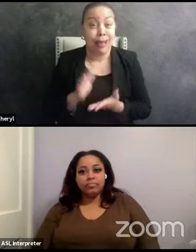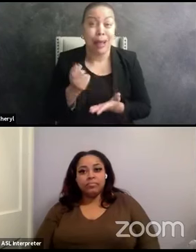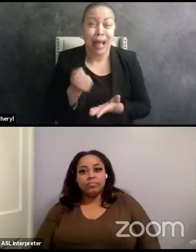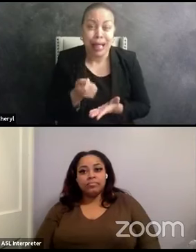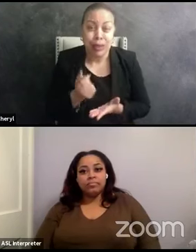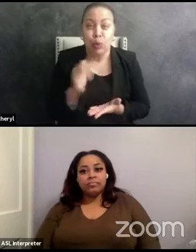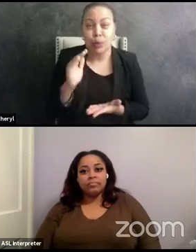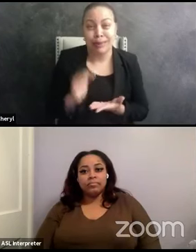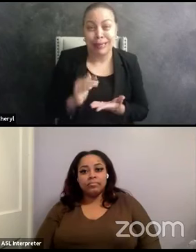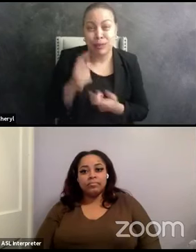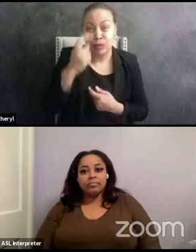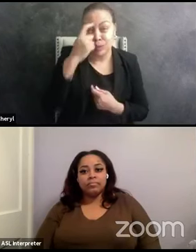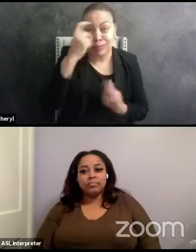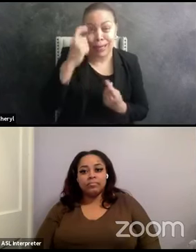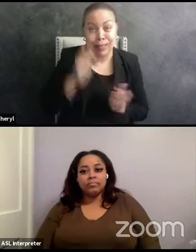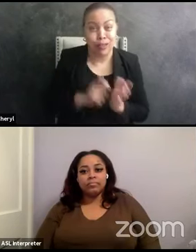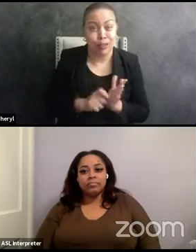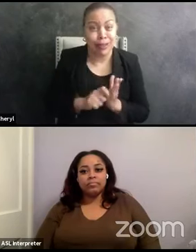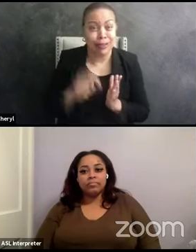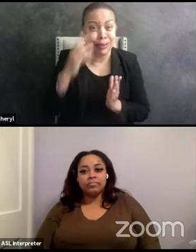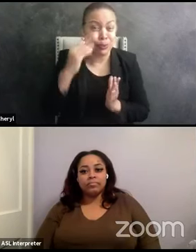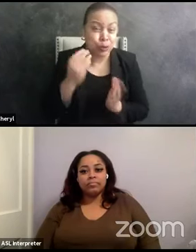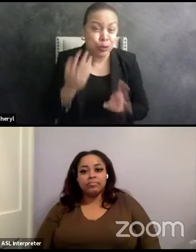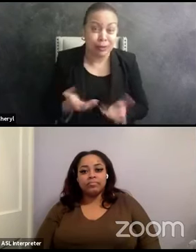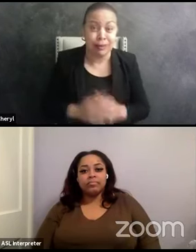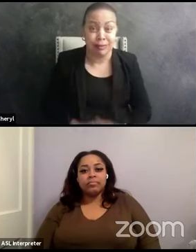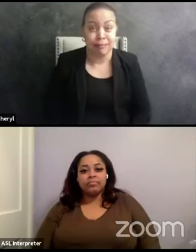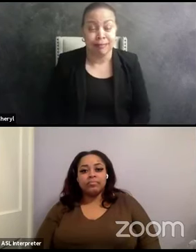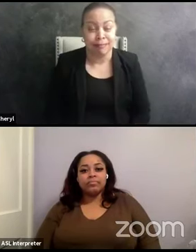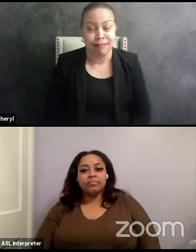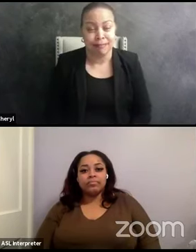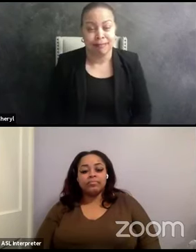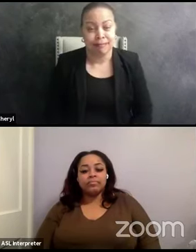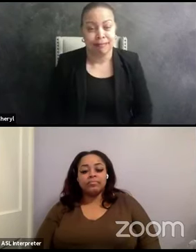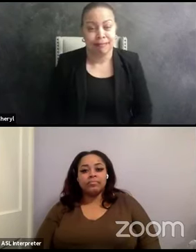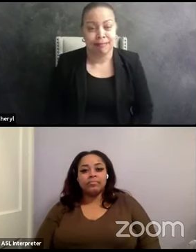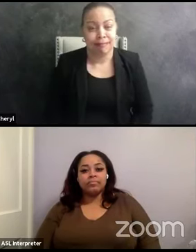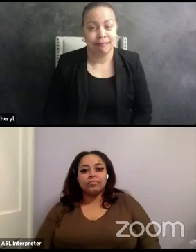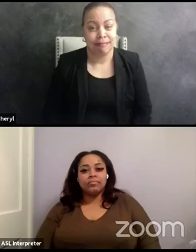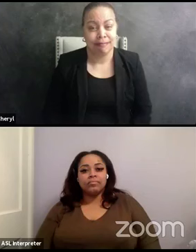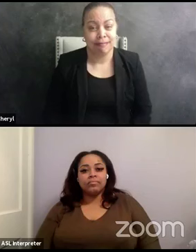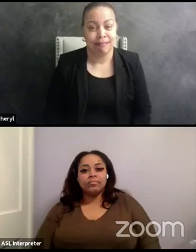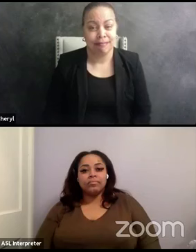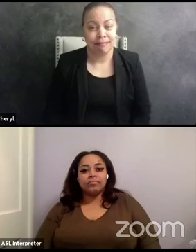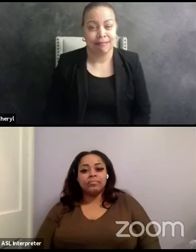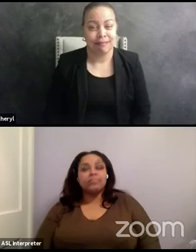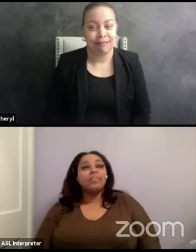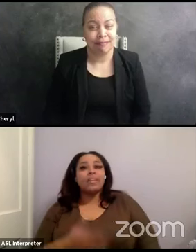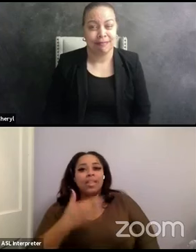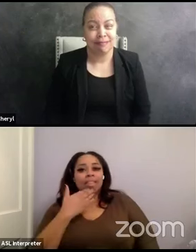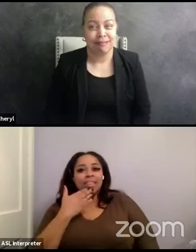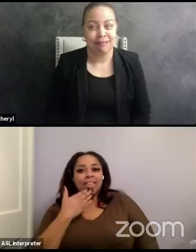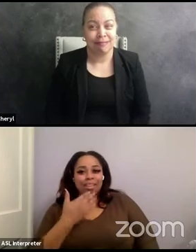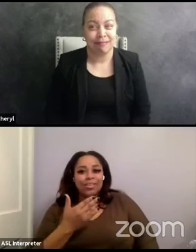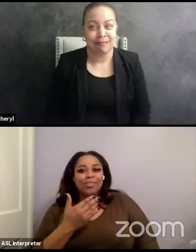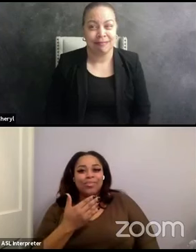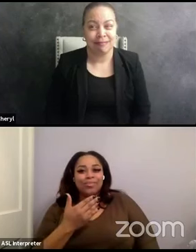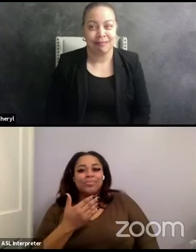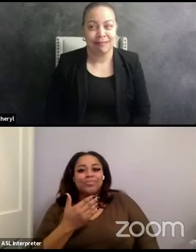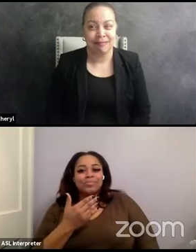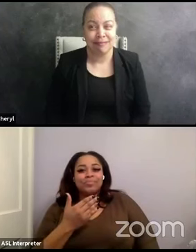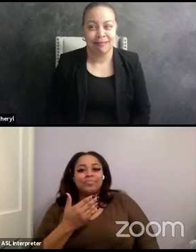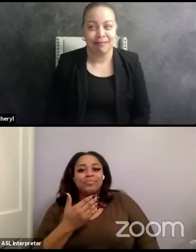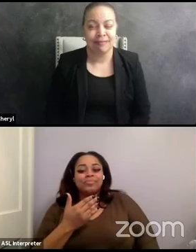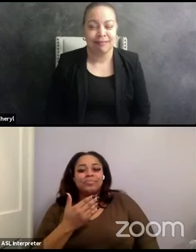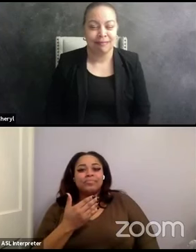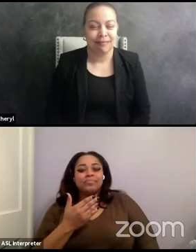writing experience than it would have been otherwise. Thank you. Um,